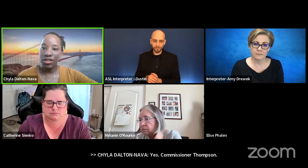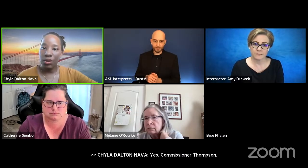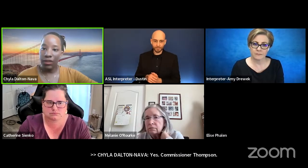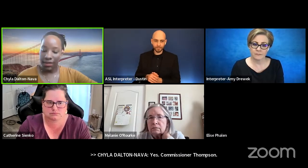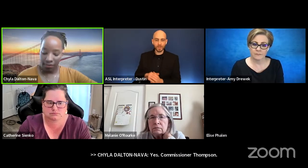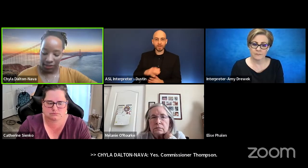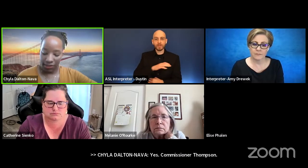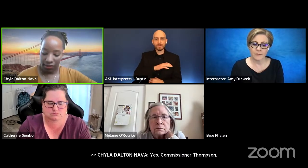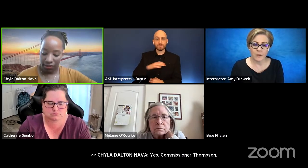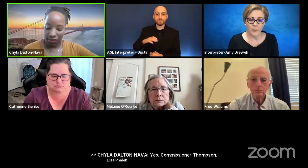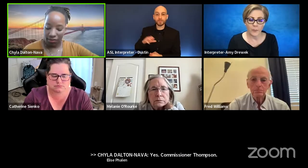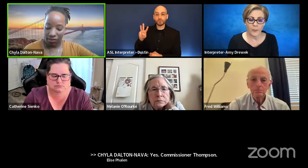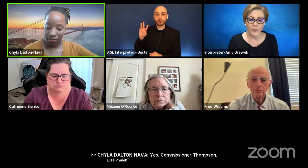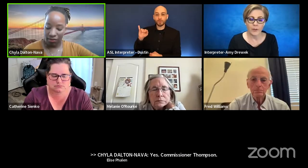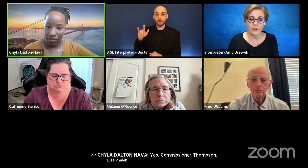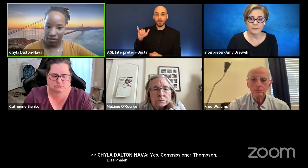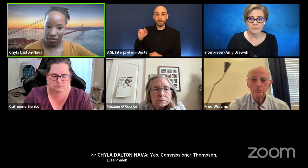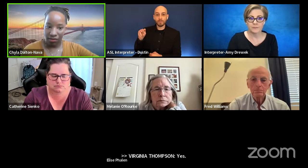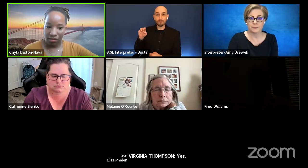Commissioner Williams?